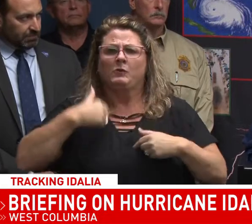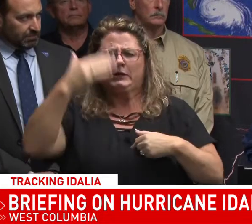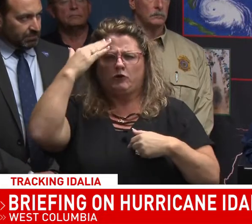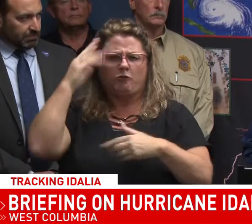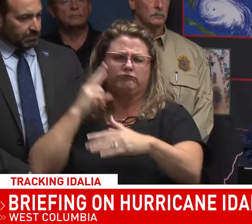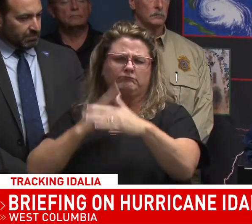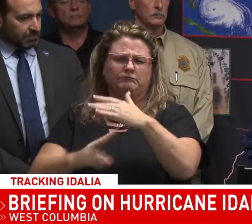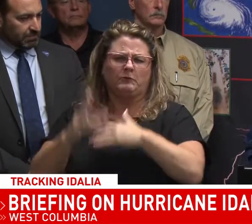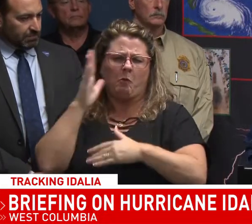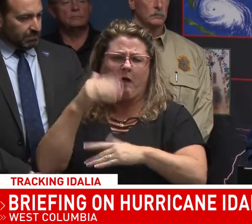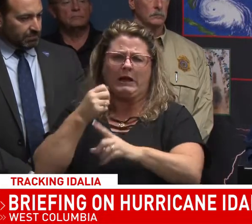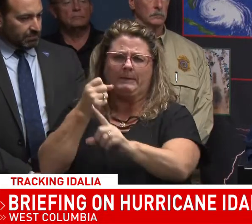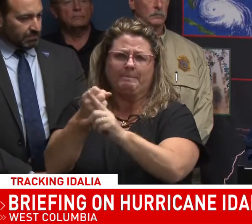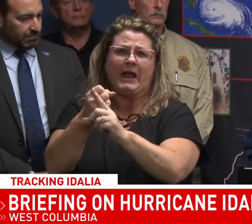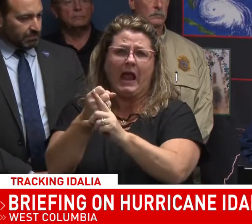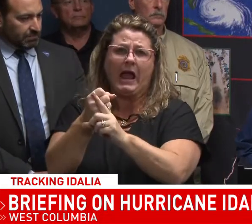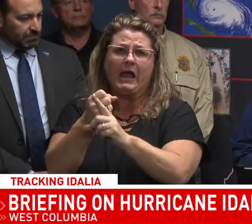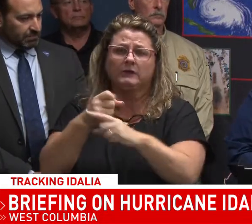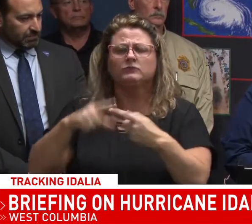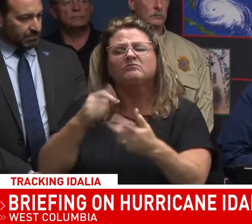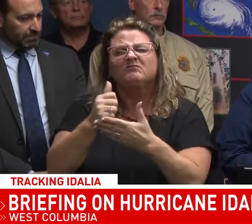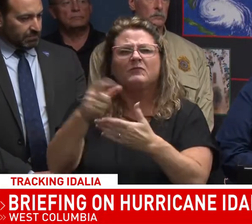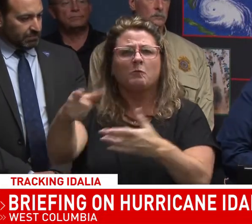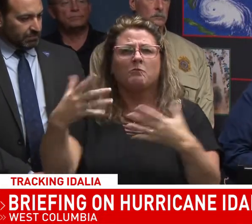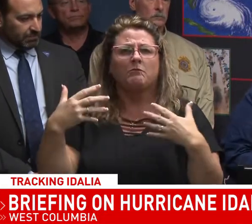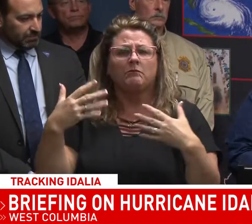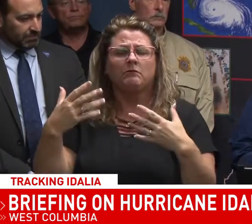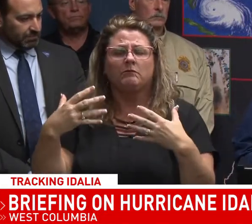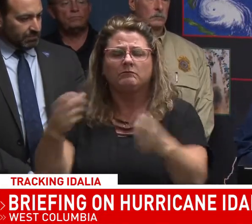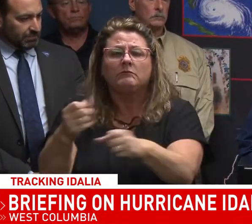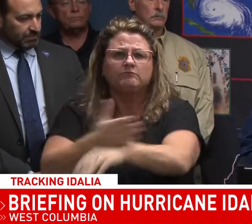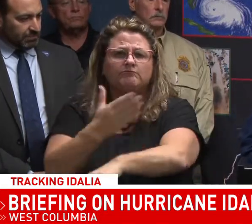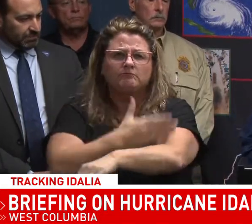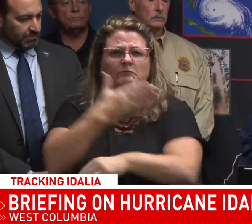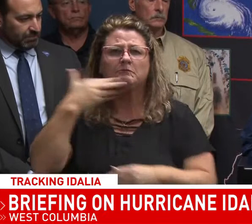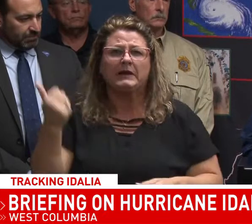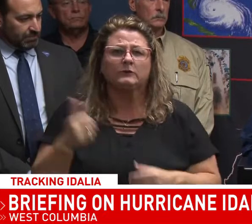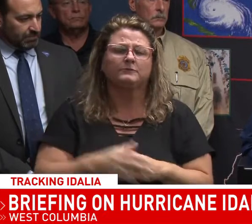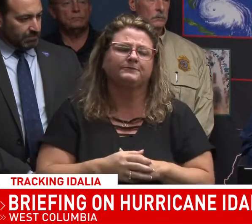able to quickly respond and recover. That includes additional road